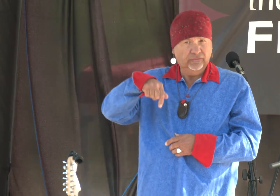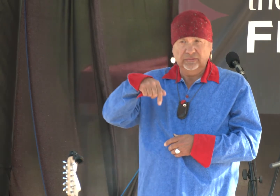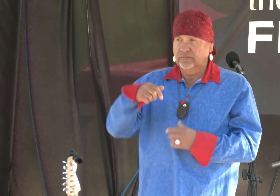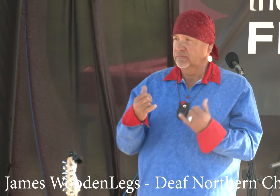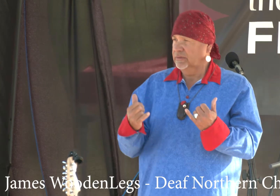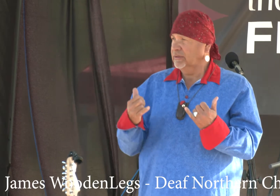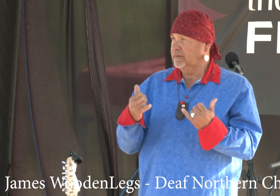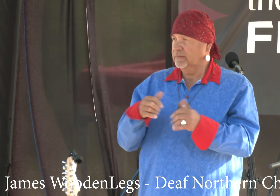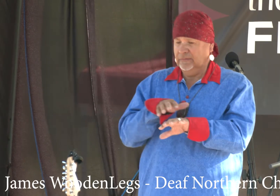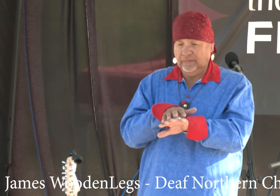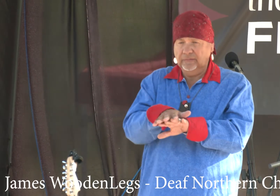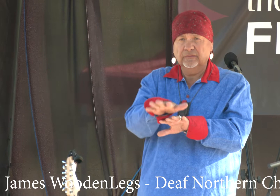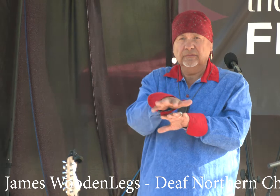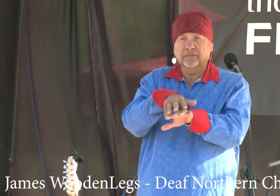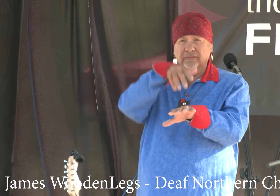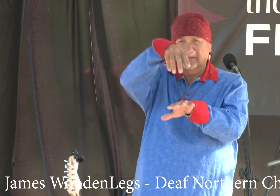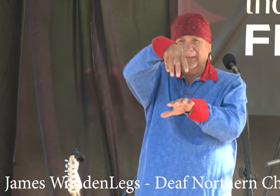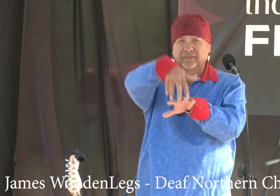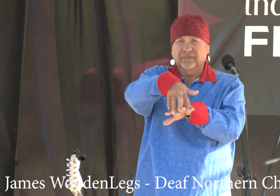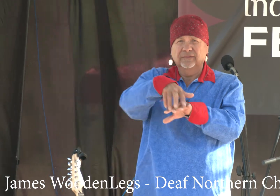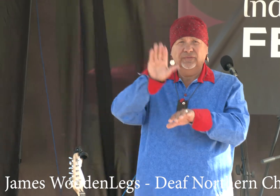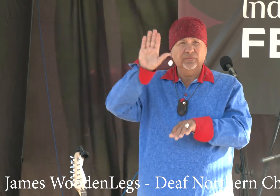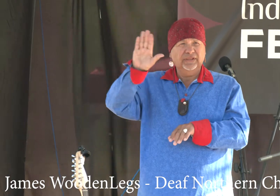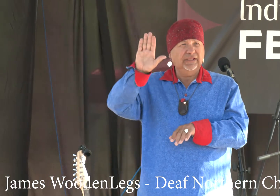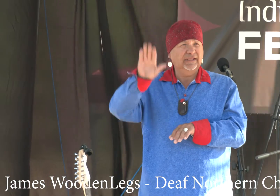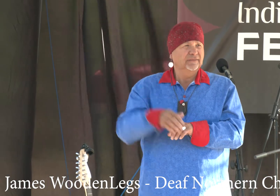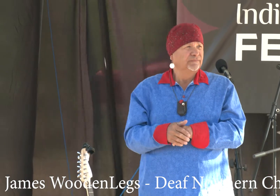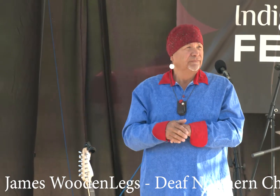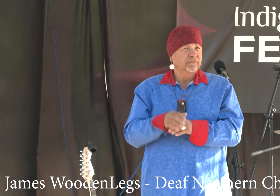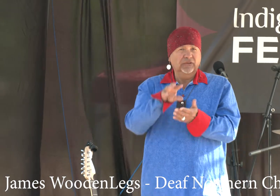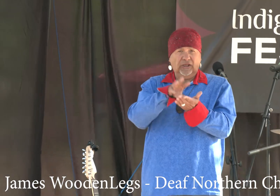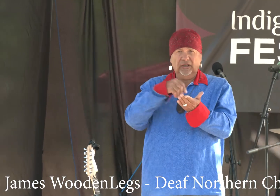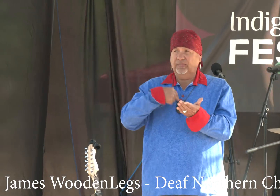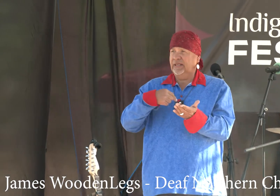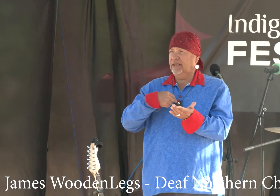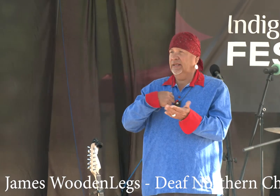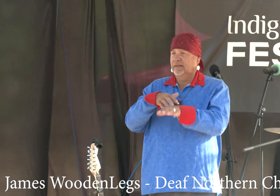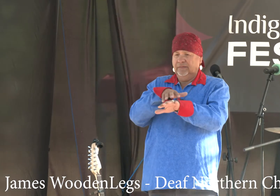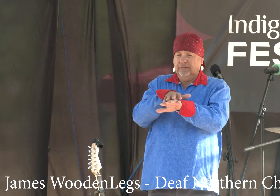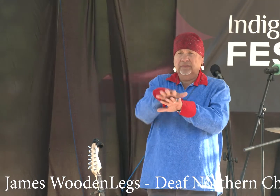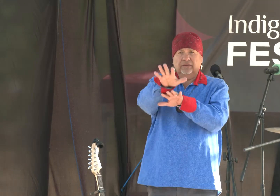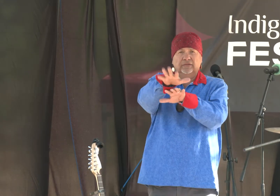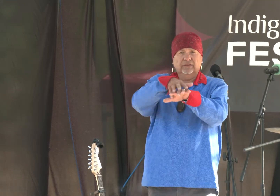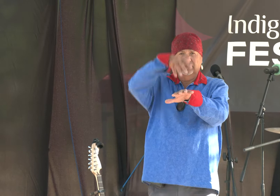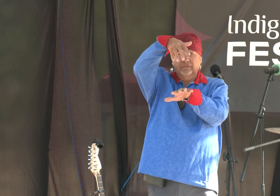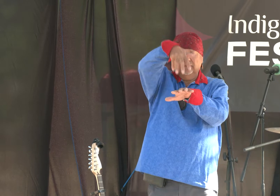being here today with indigenous ways copy me do what i do indigenous ways